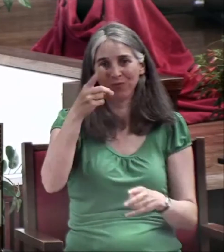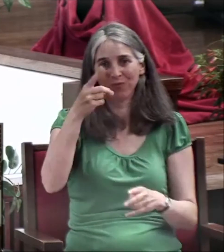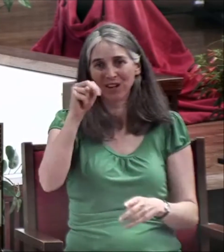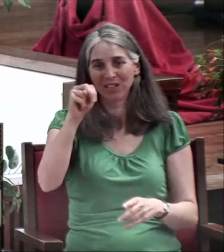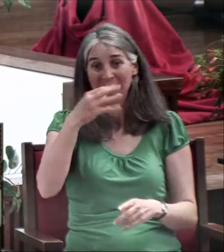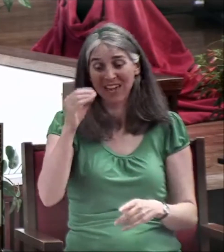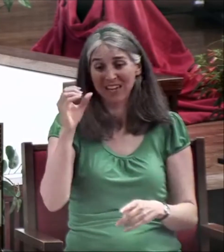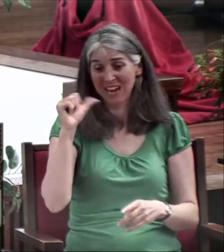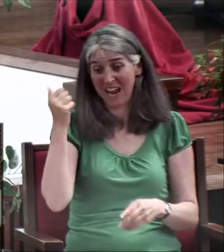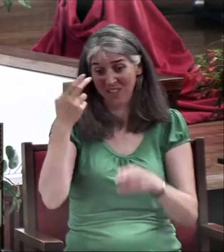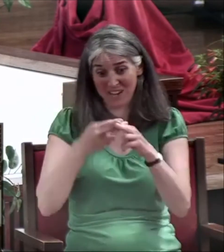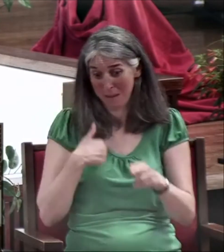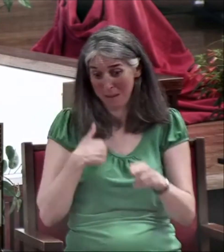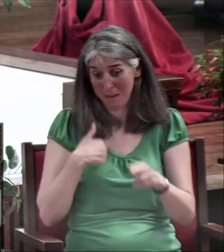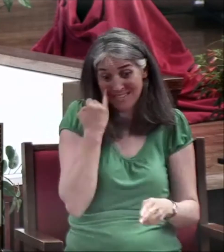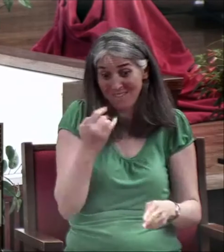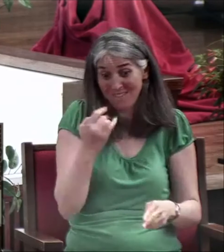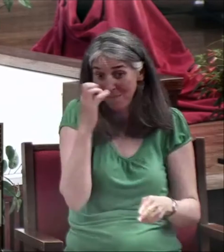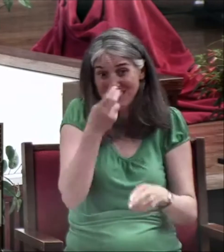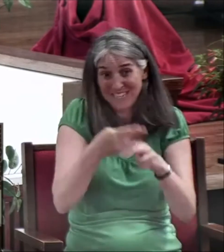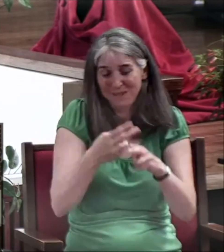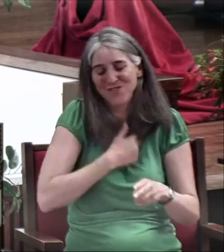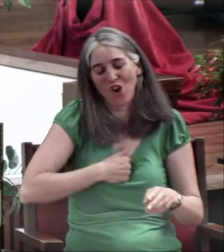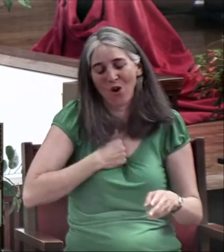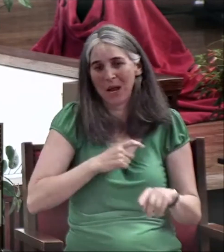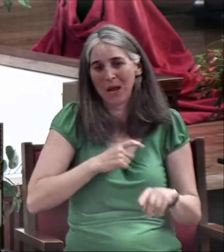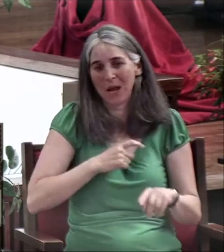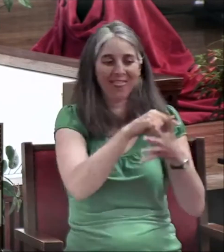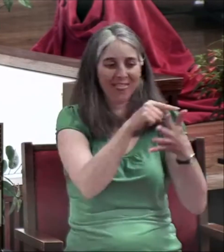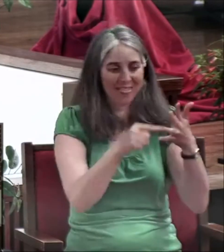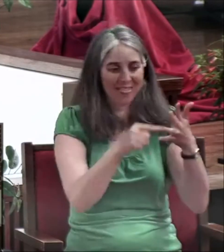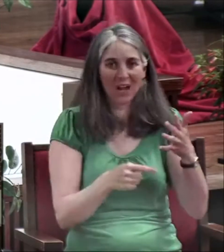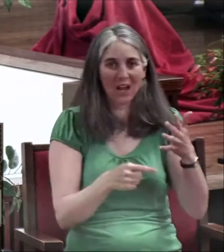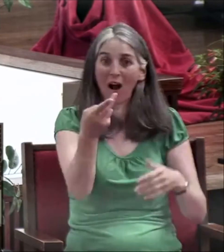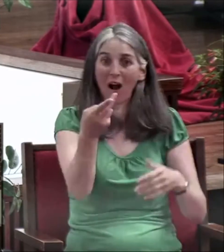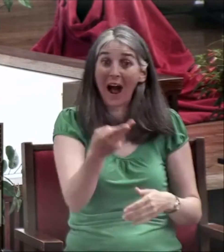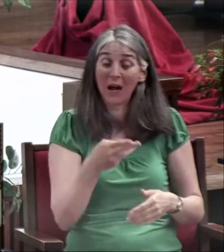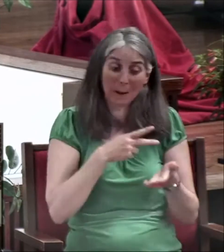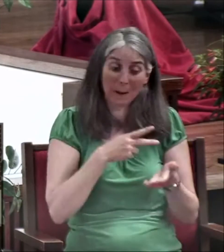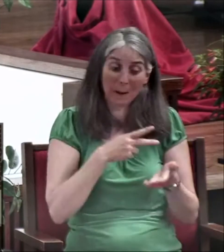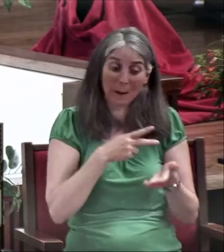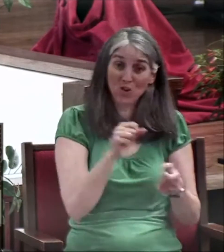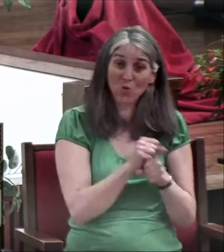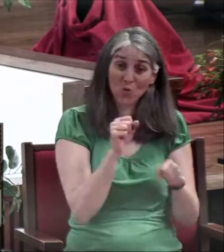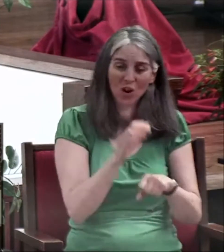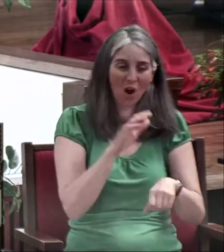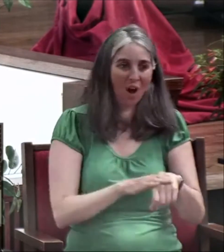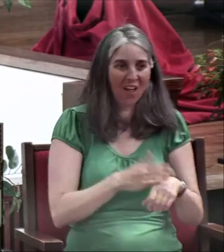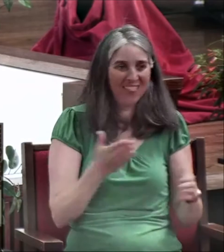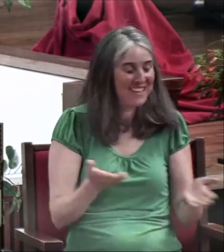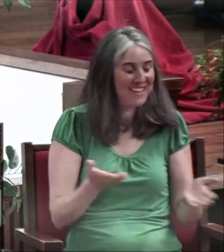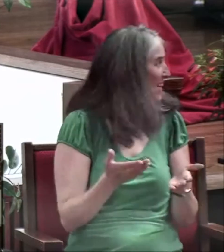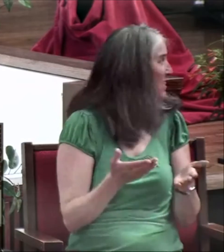and if I'm so, I'm sorry. But they are hired and paid to work on these